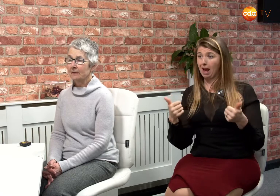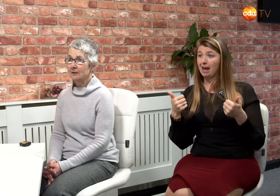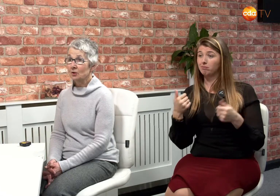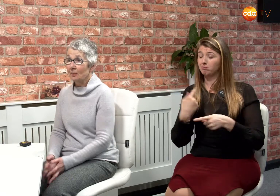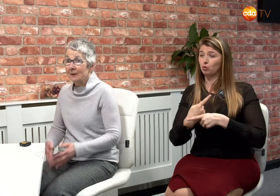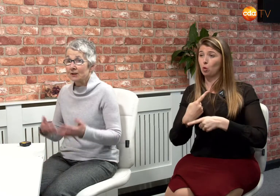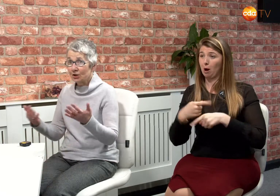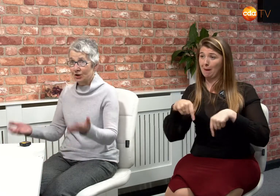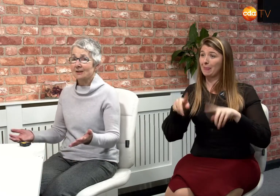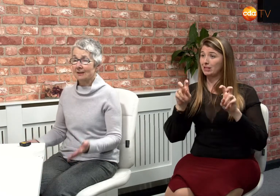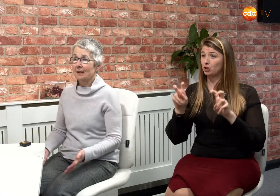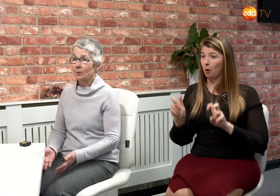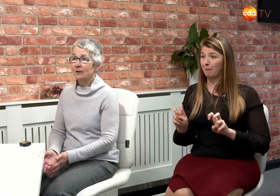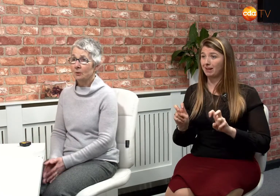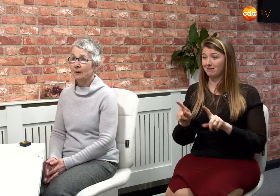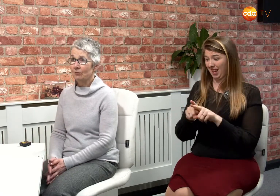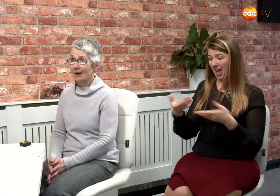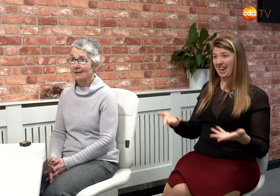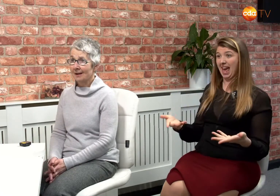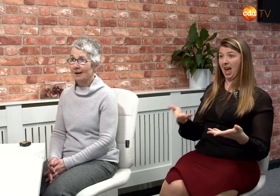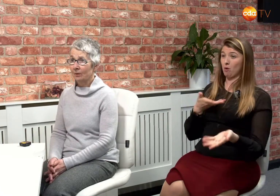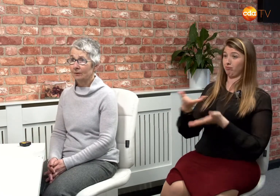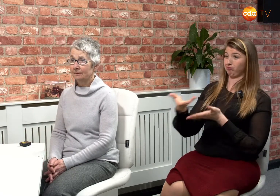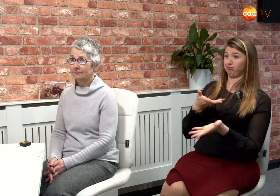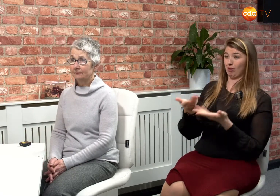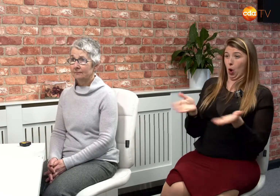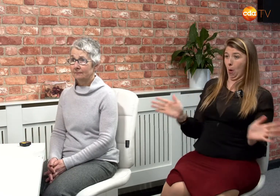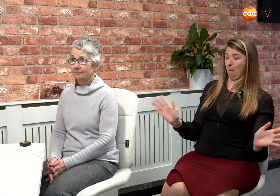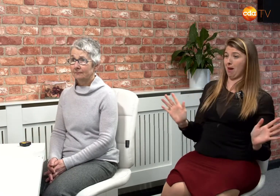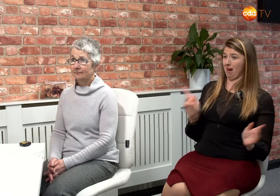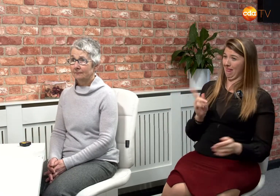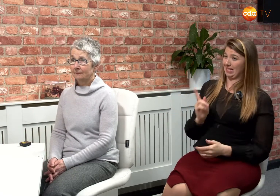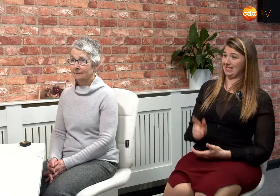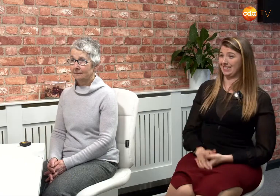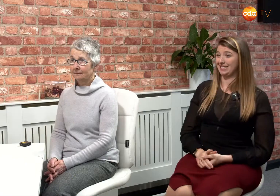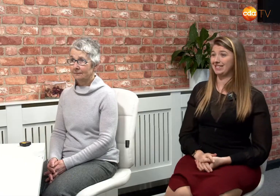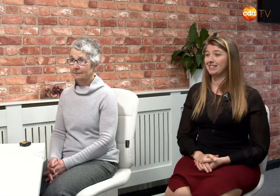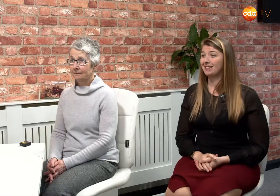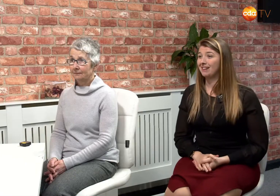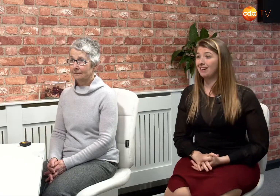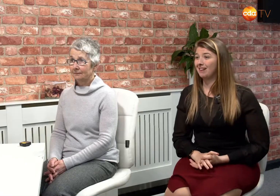talk about these topics just like we're doing right now.